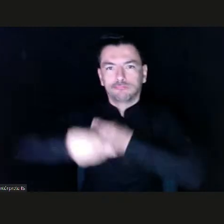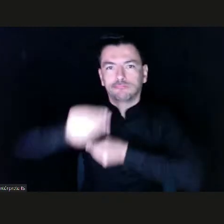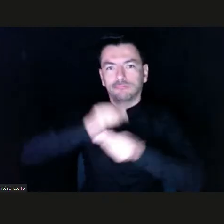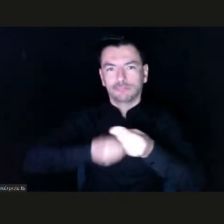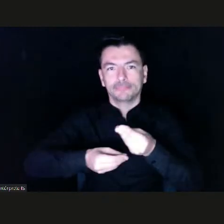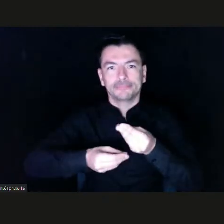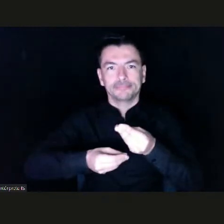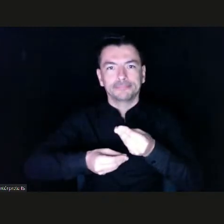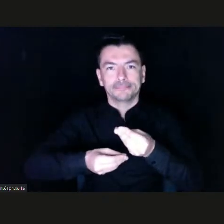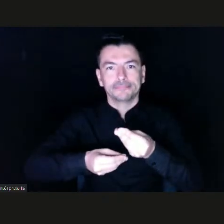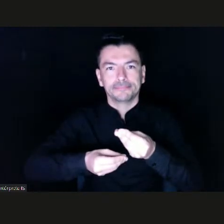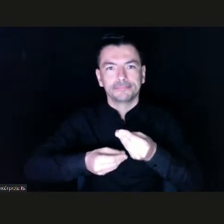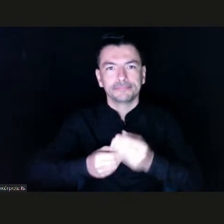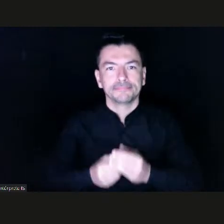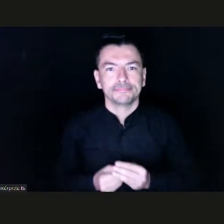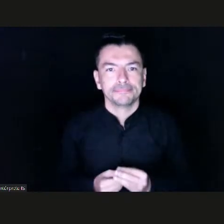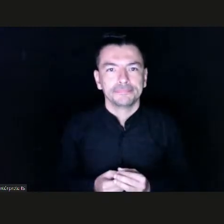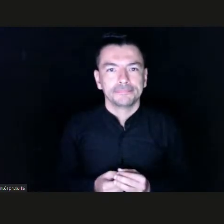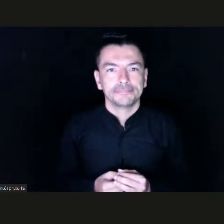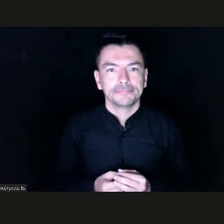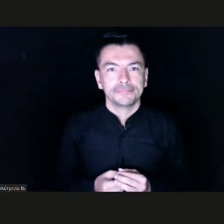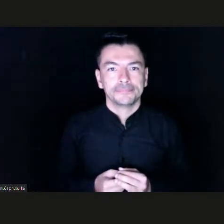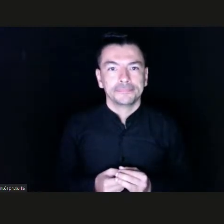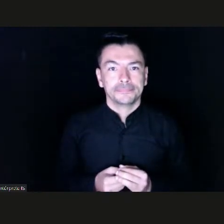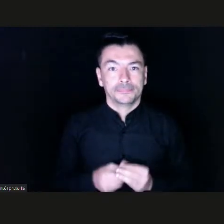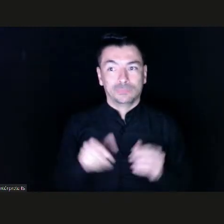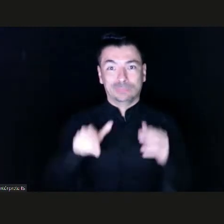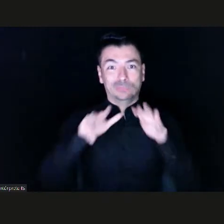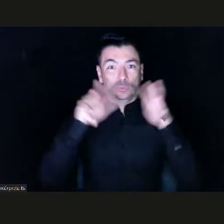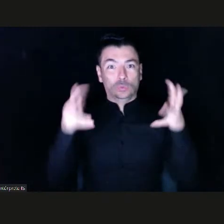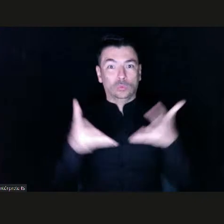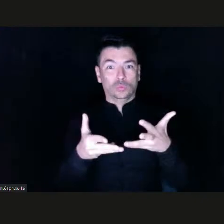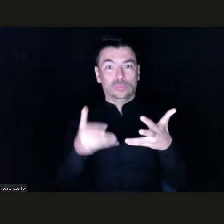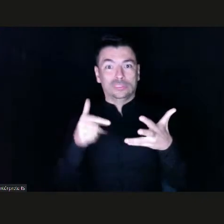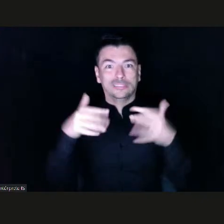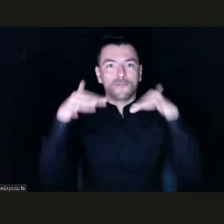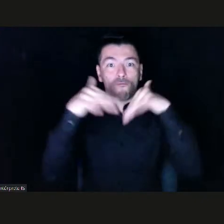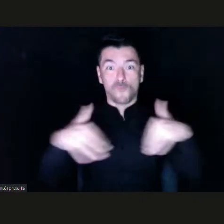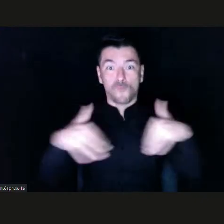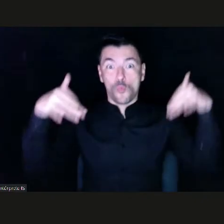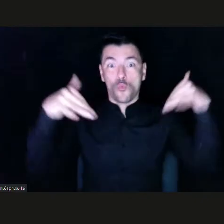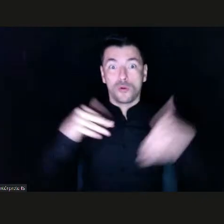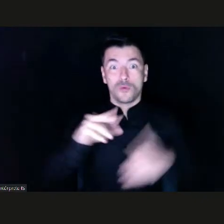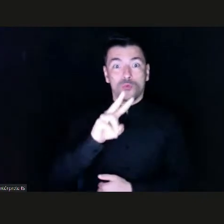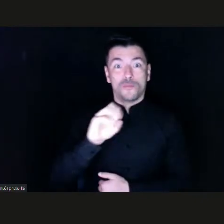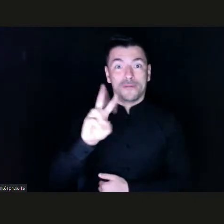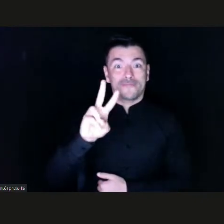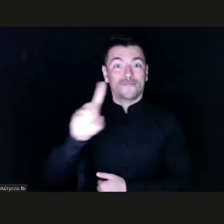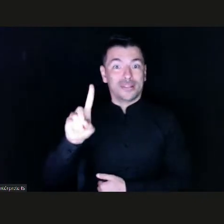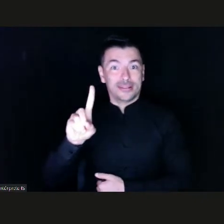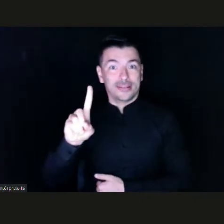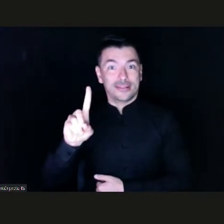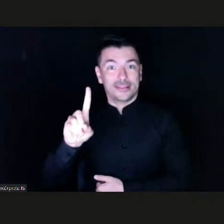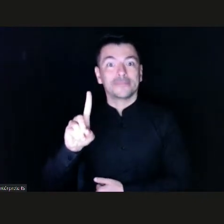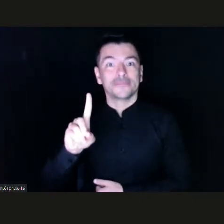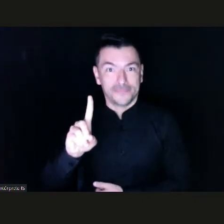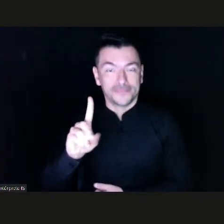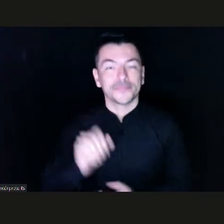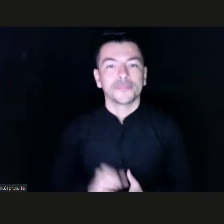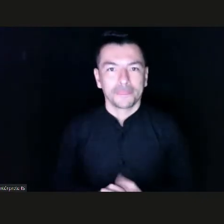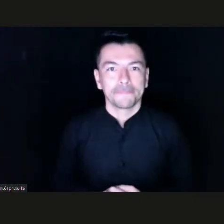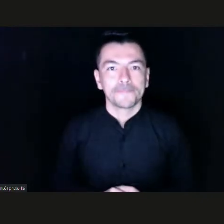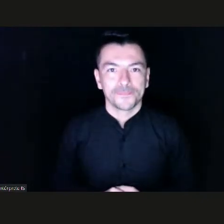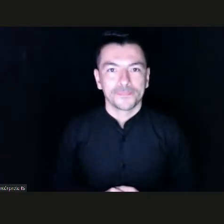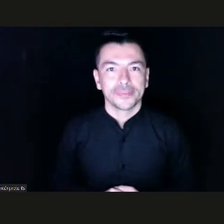The Global Services Forum 2021 is one of the pre-events of the 15th Ministerial